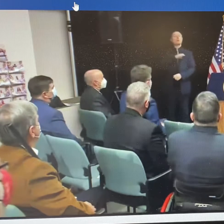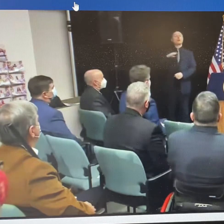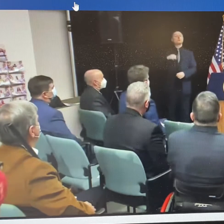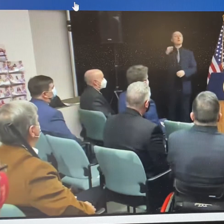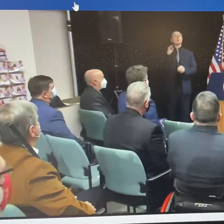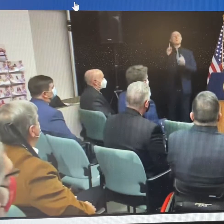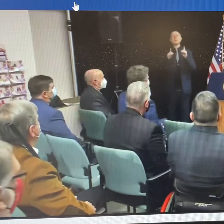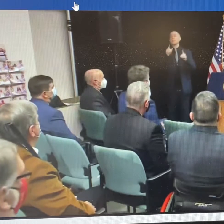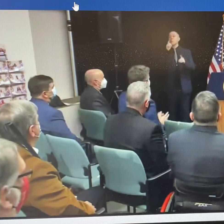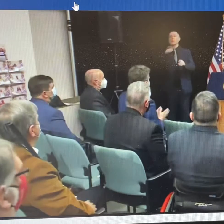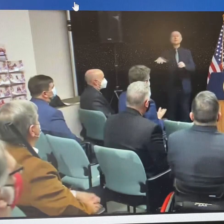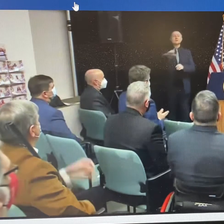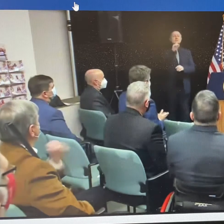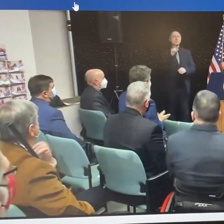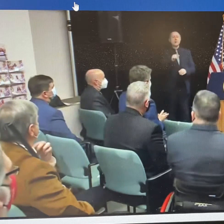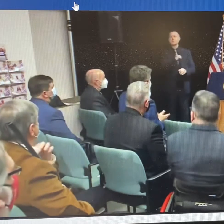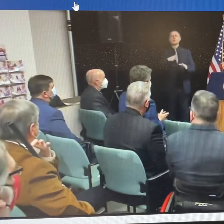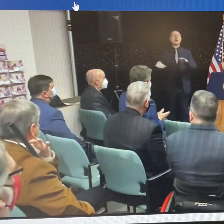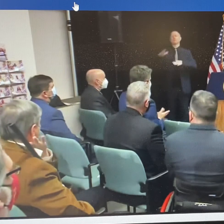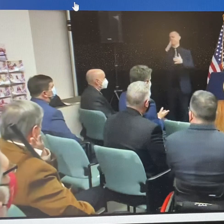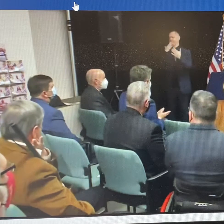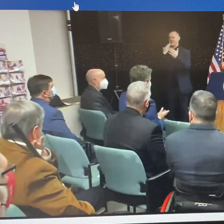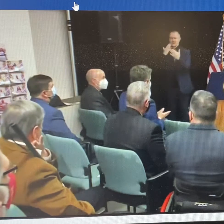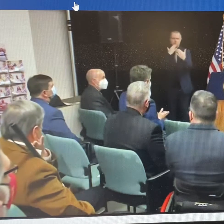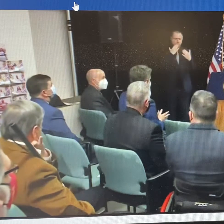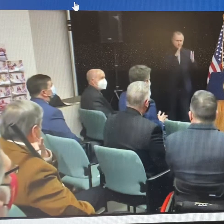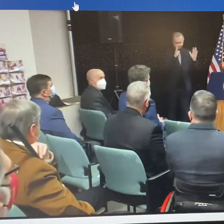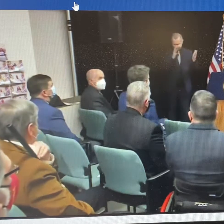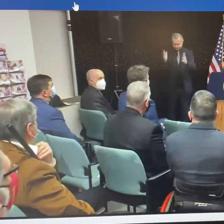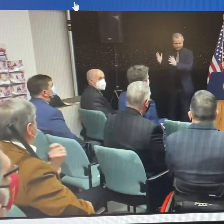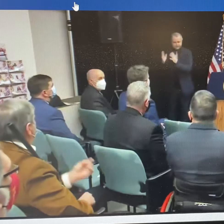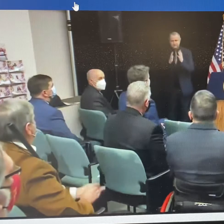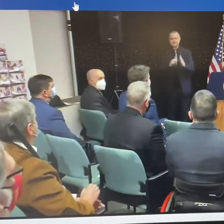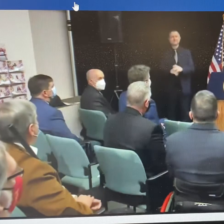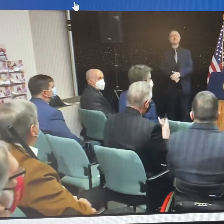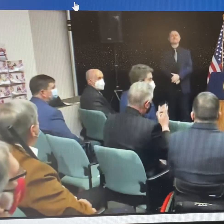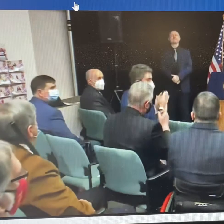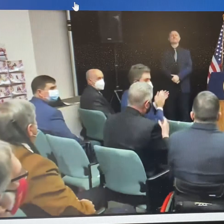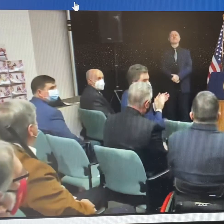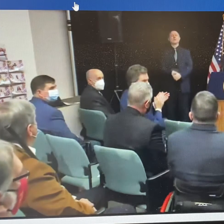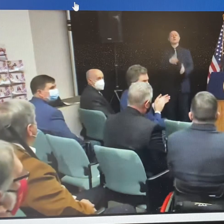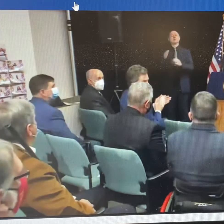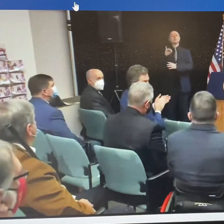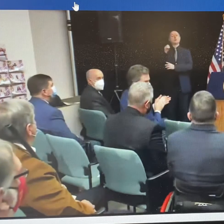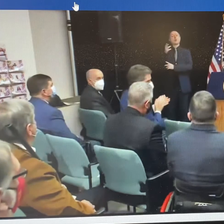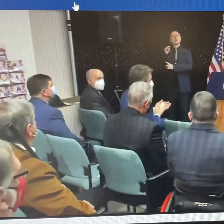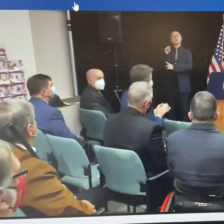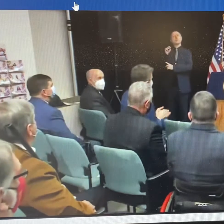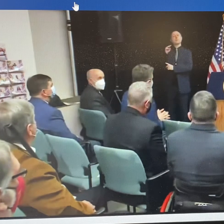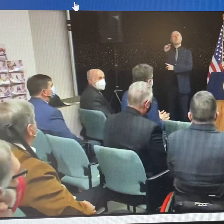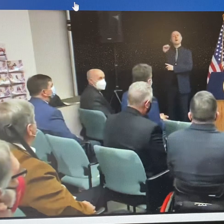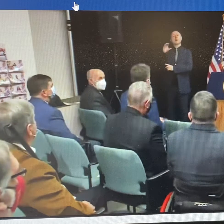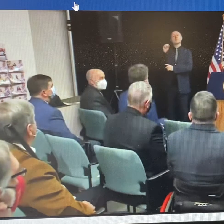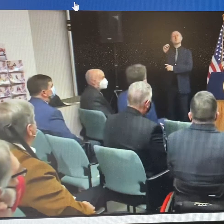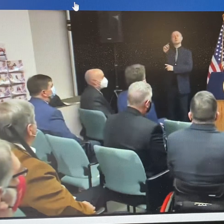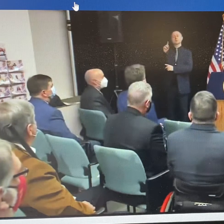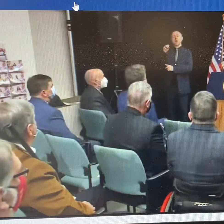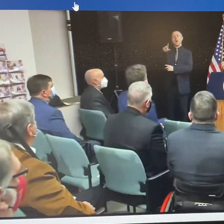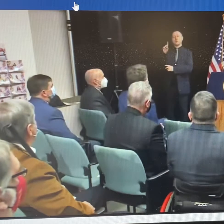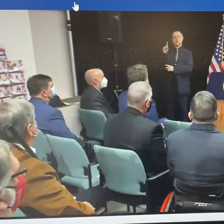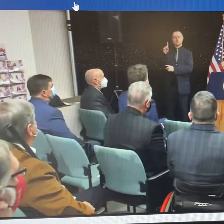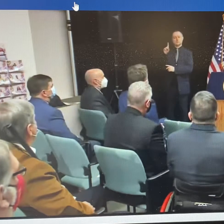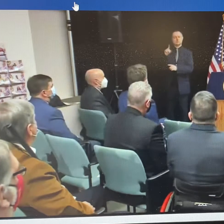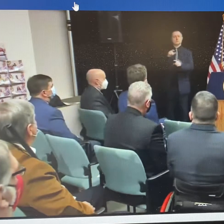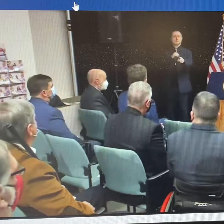in the Assembly. So thank you very much. I think he's on his way. John McDonald, our local assembly member, and of course our mayor of